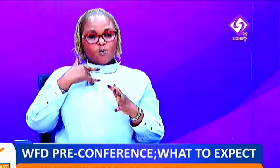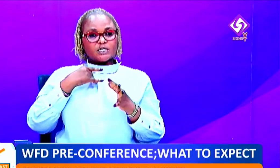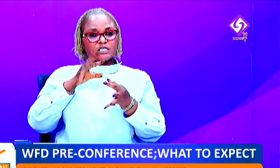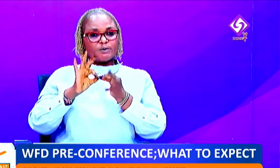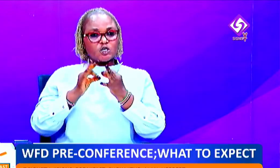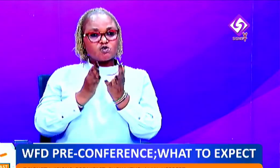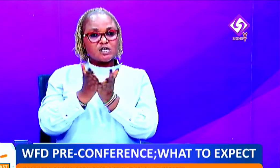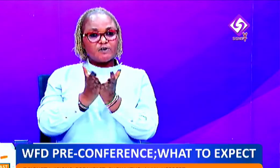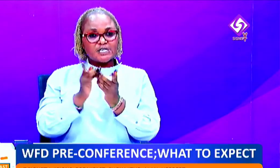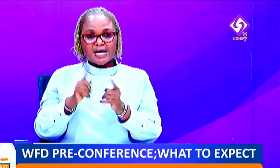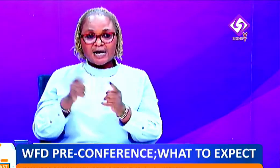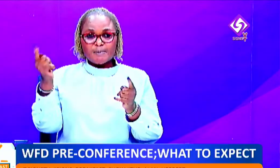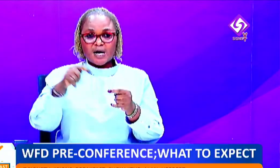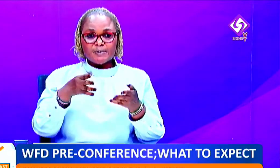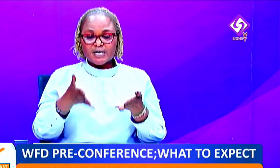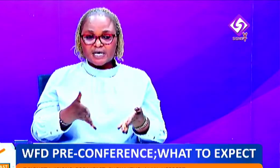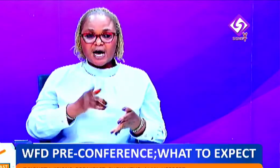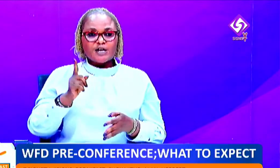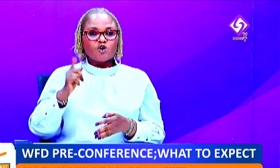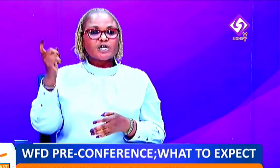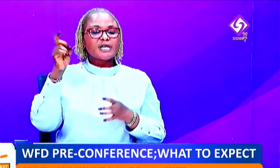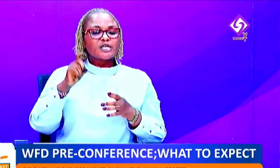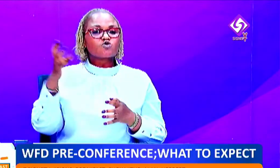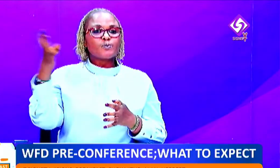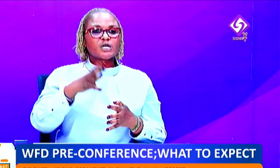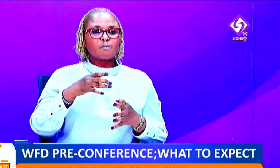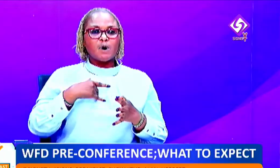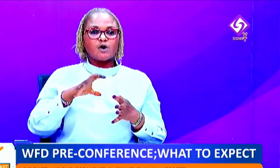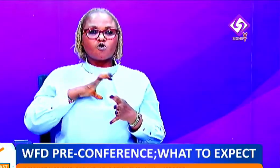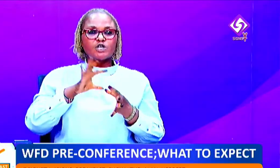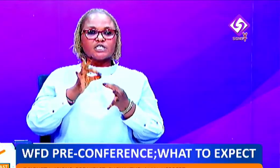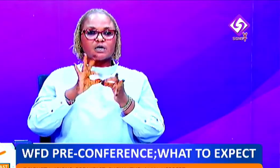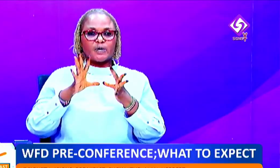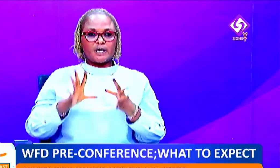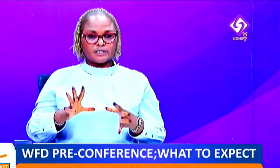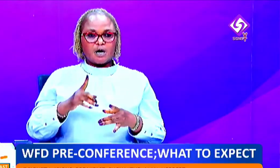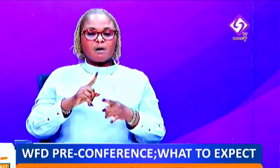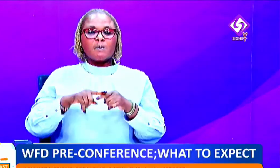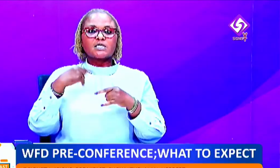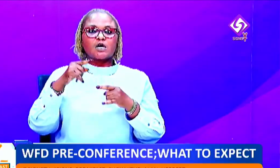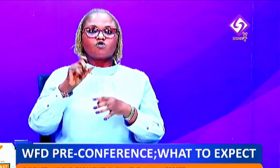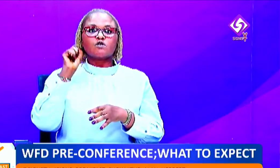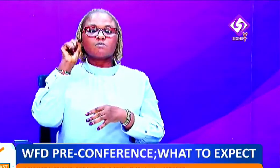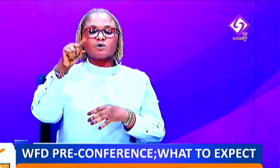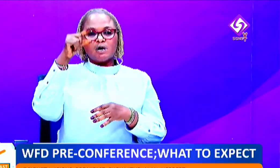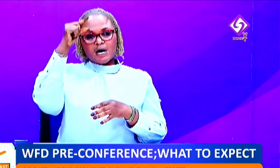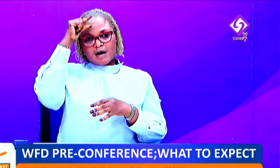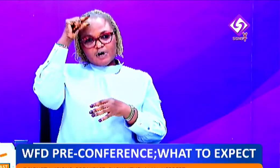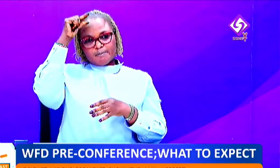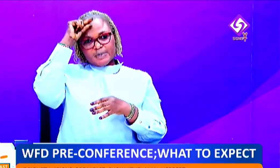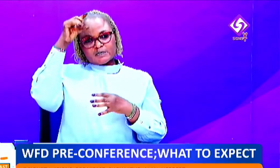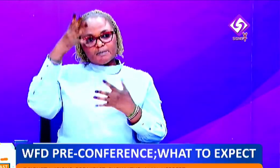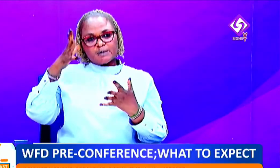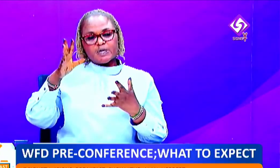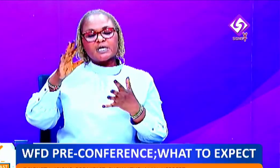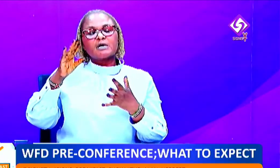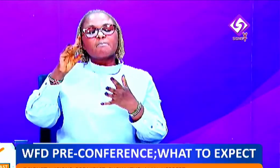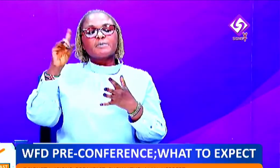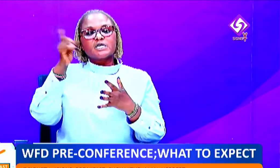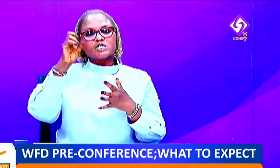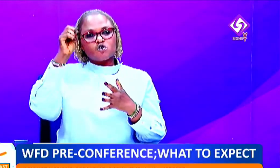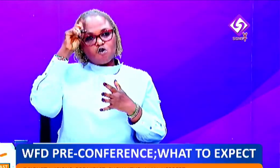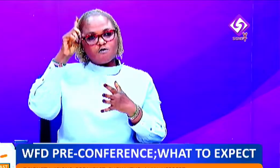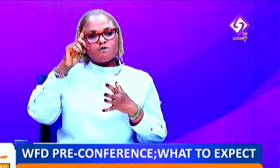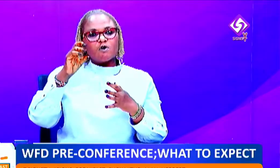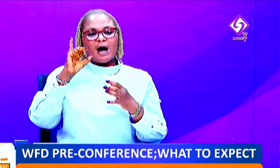so much better. They do very well. But even here, for example, as I'm coming to speak to you here at Science TV in